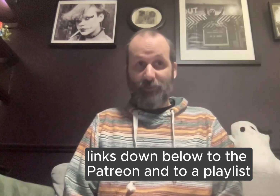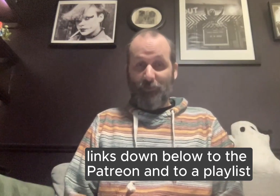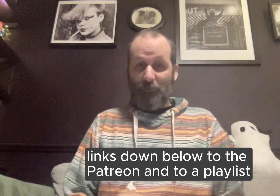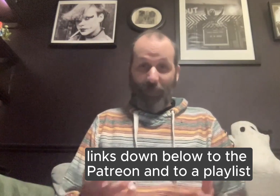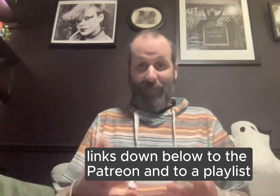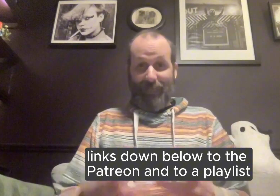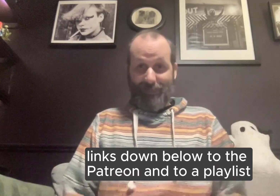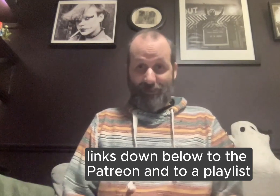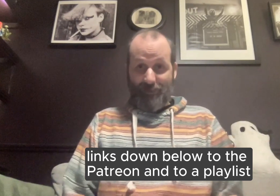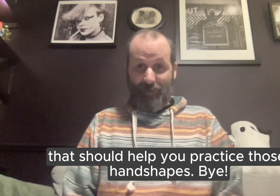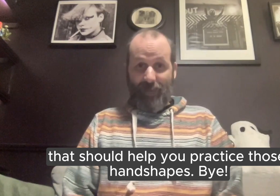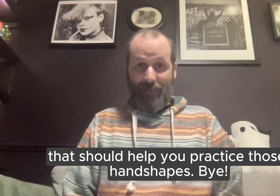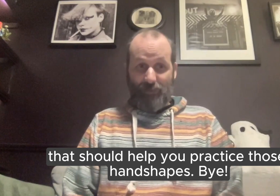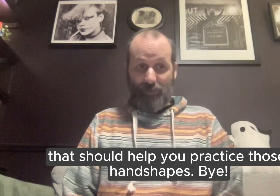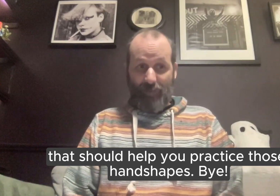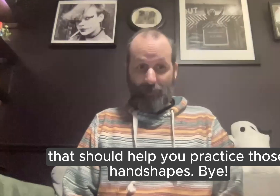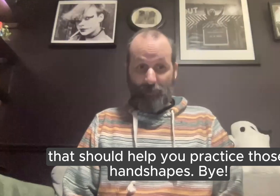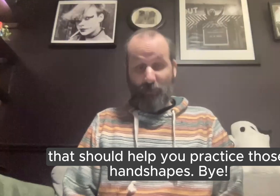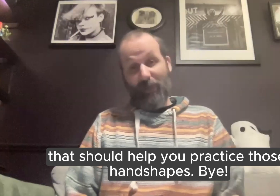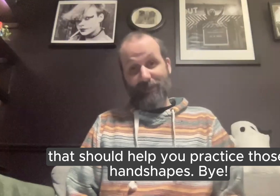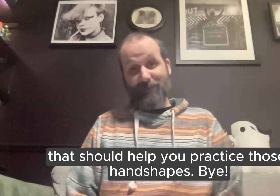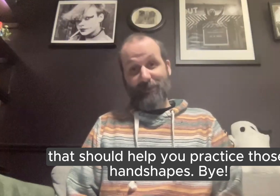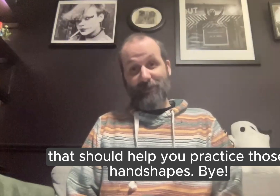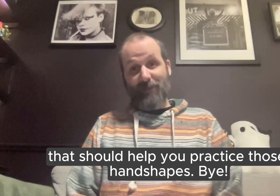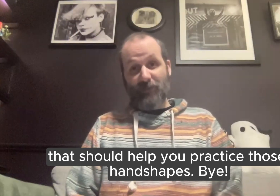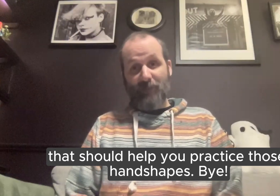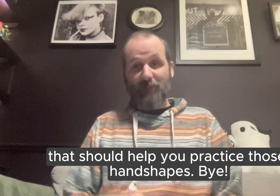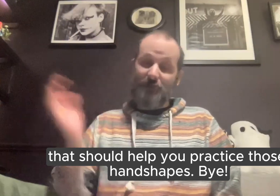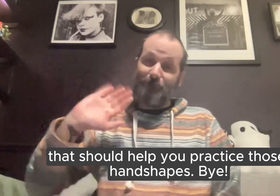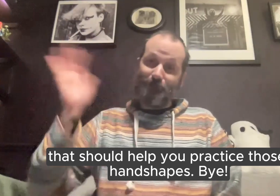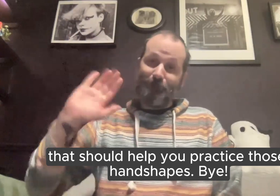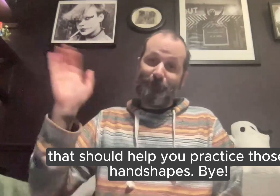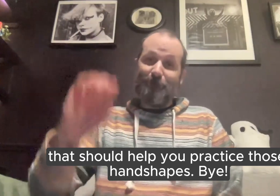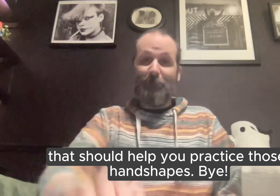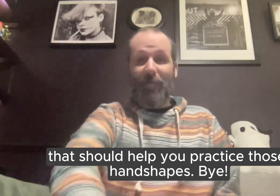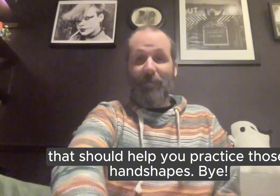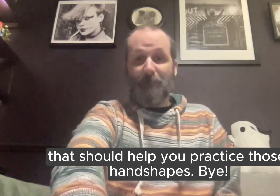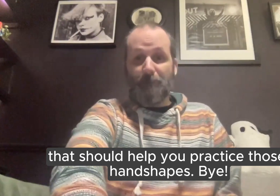and to a playlist that should help you practice those hand shapes. Bye.